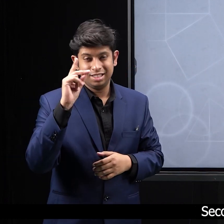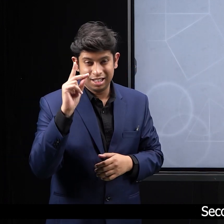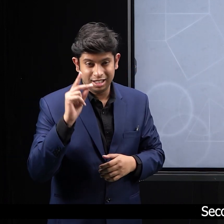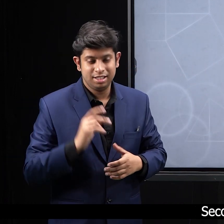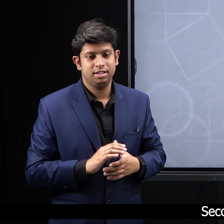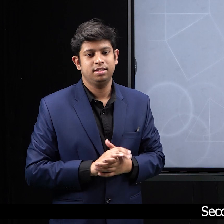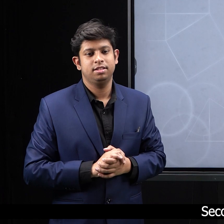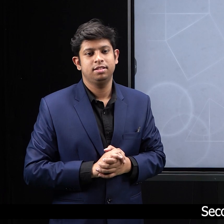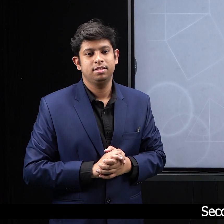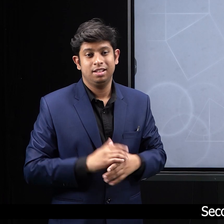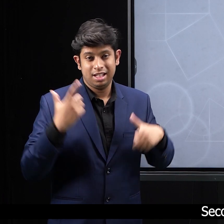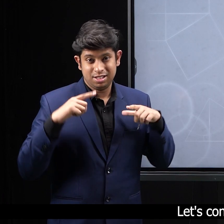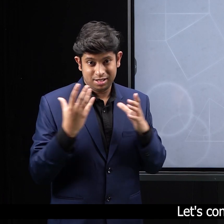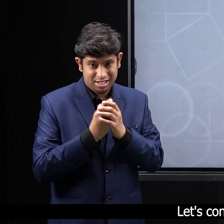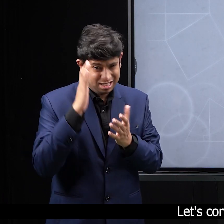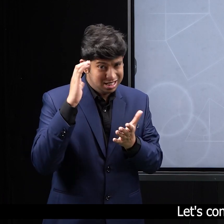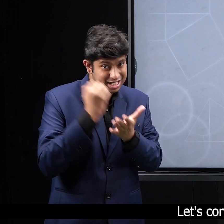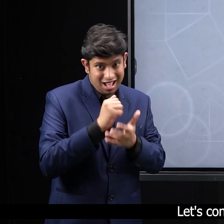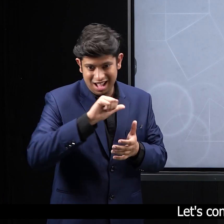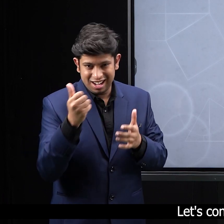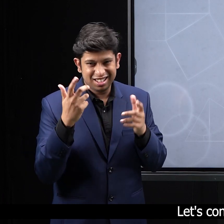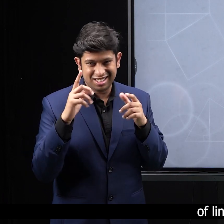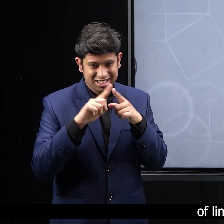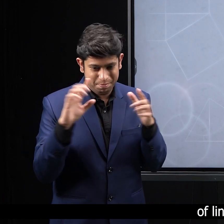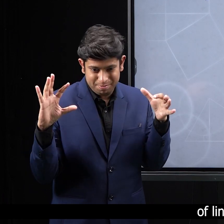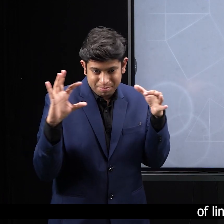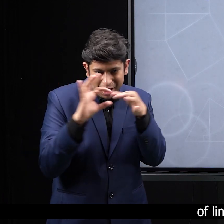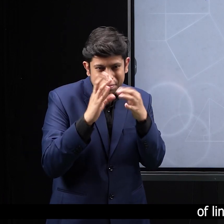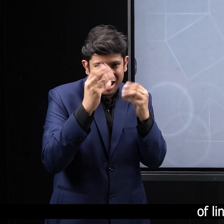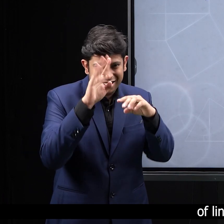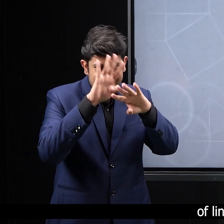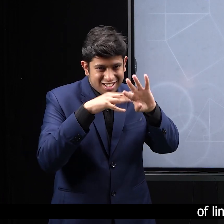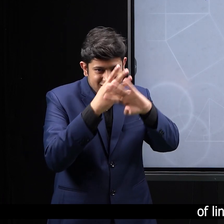Second condition. Let us consider another pair of linear equations.